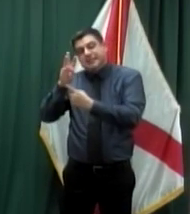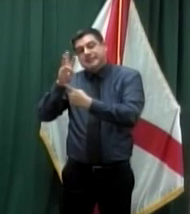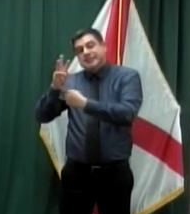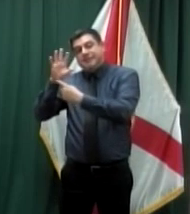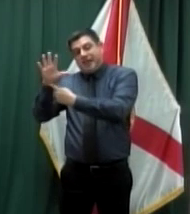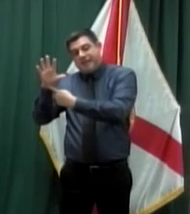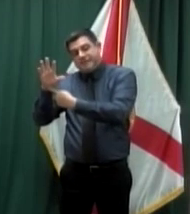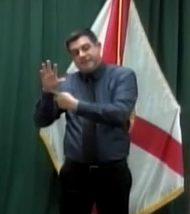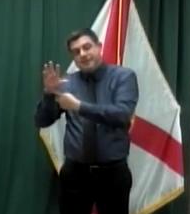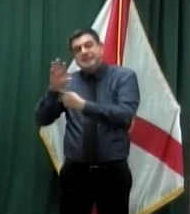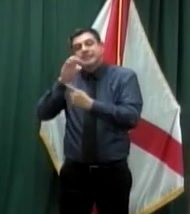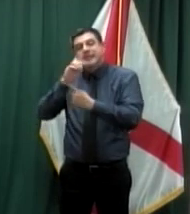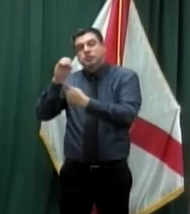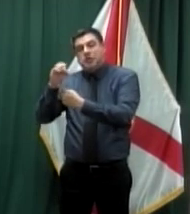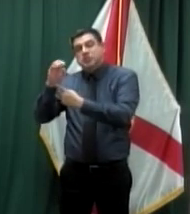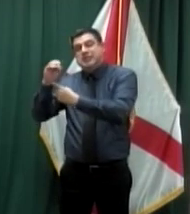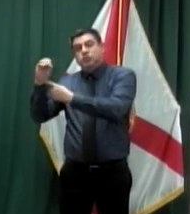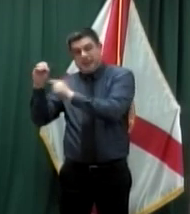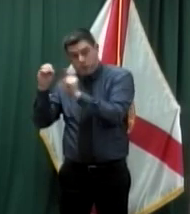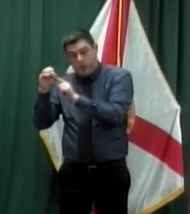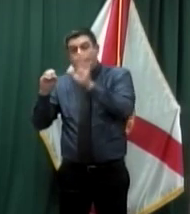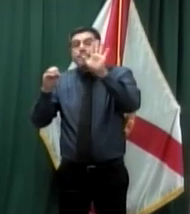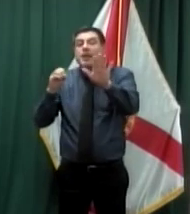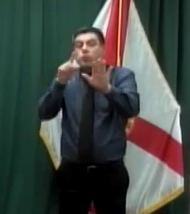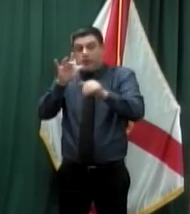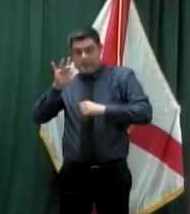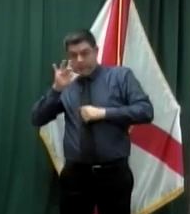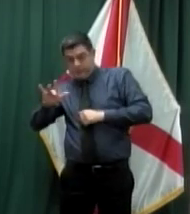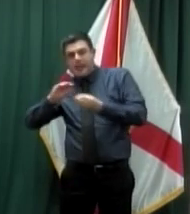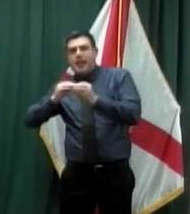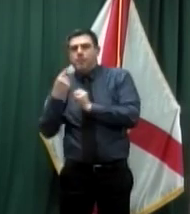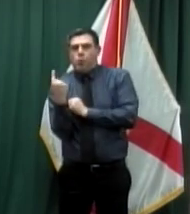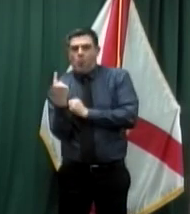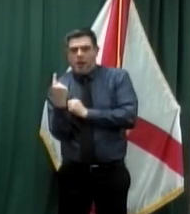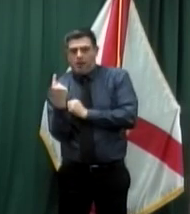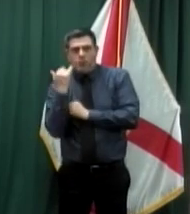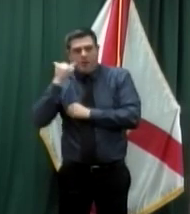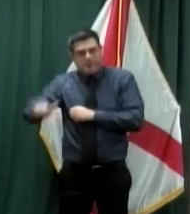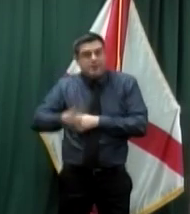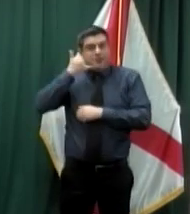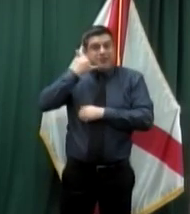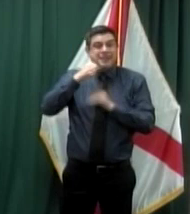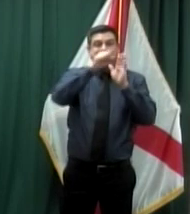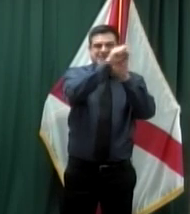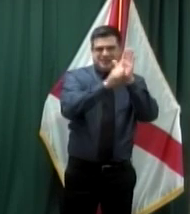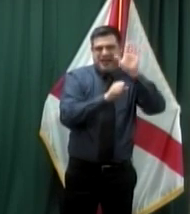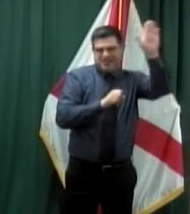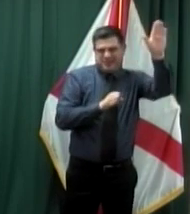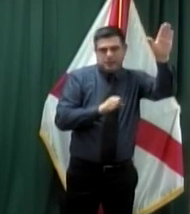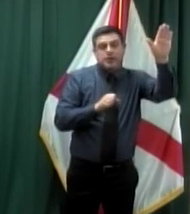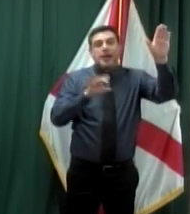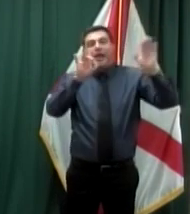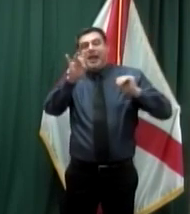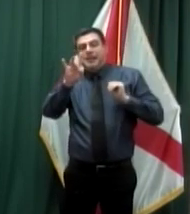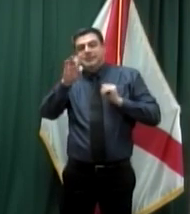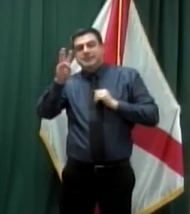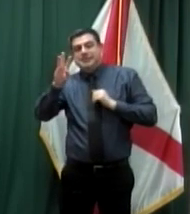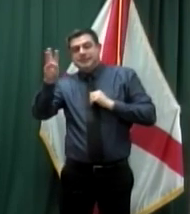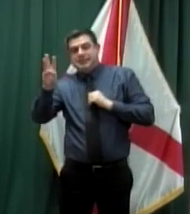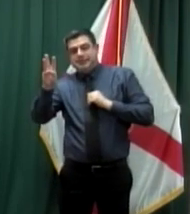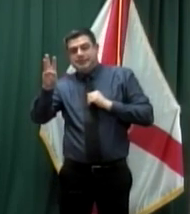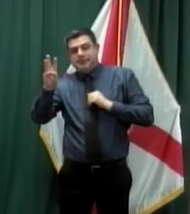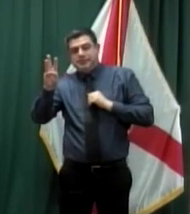hitting option 1. We also have a state call center that's still active as well, 24 hours a day. That's